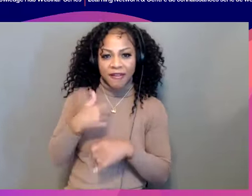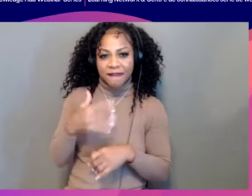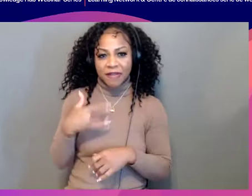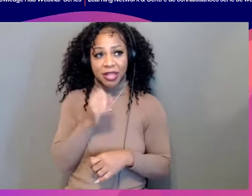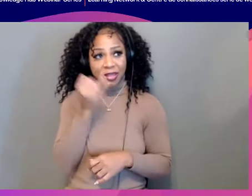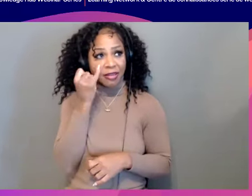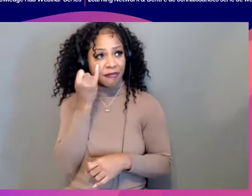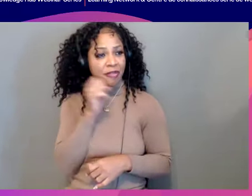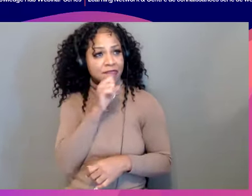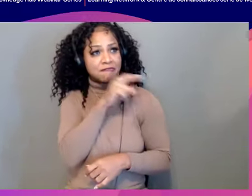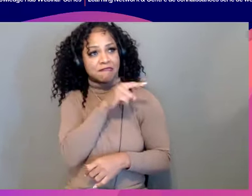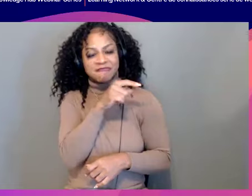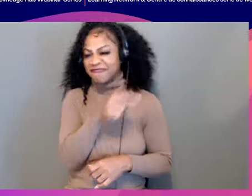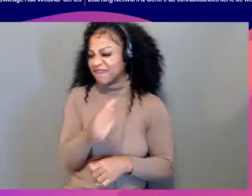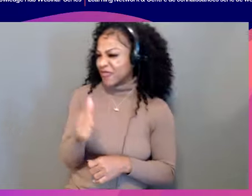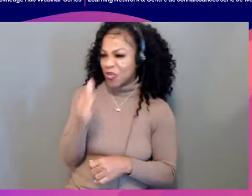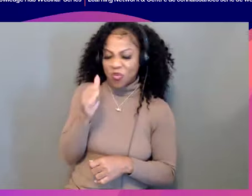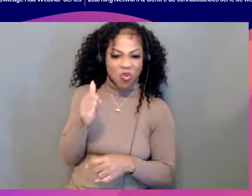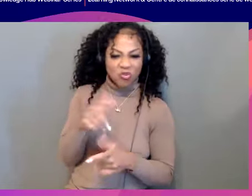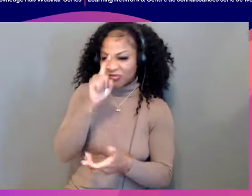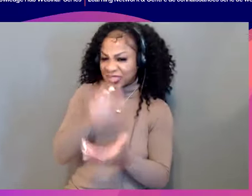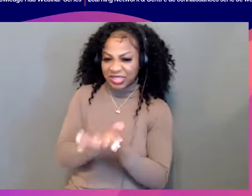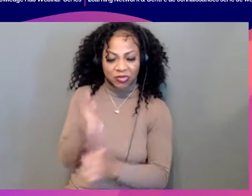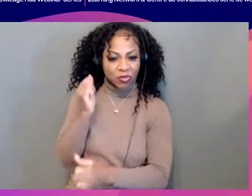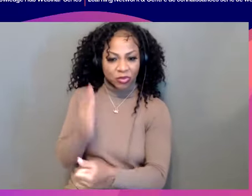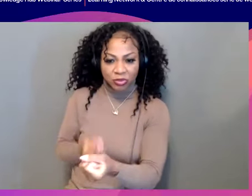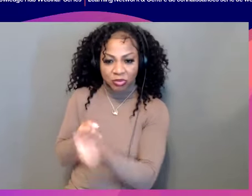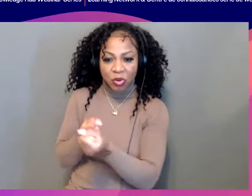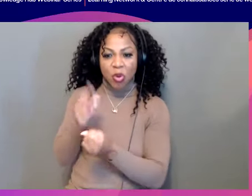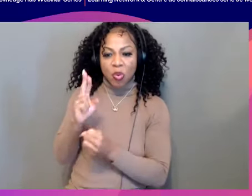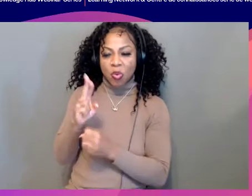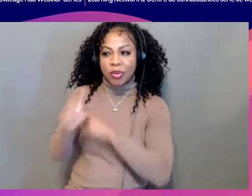of reprisal, and addressing the issues informally.